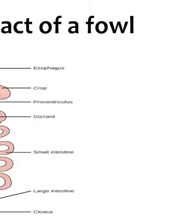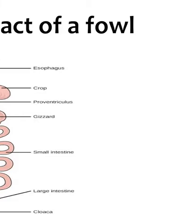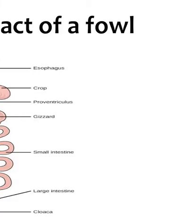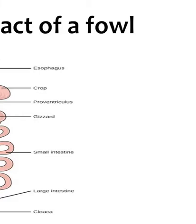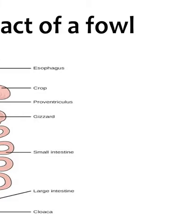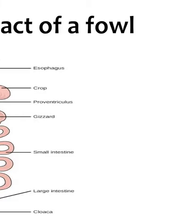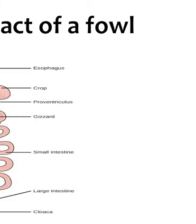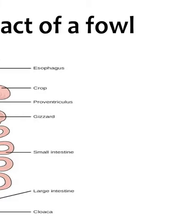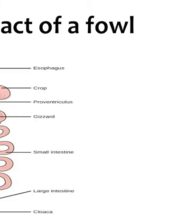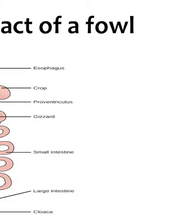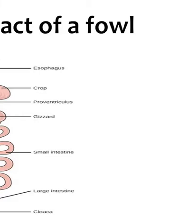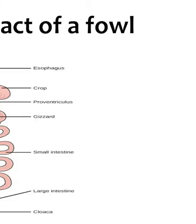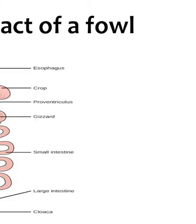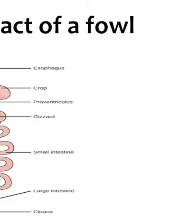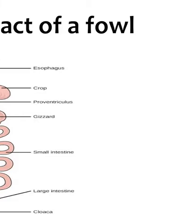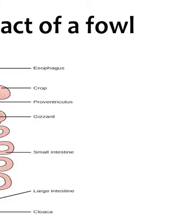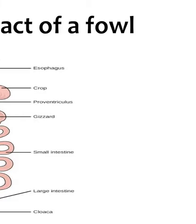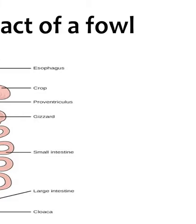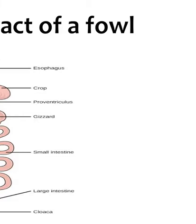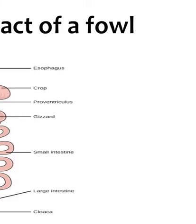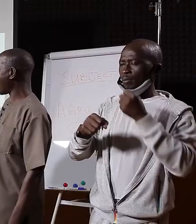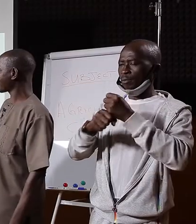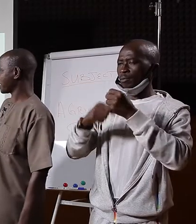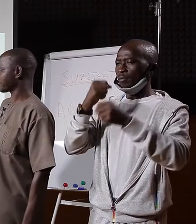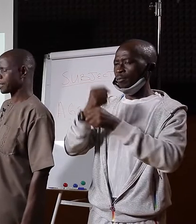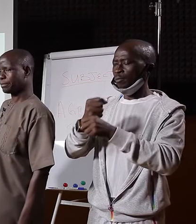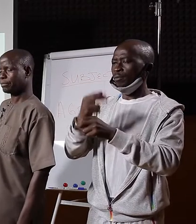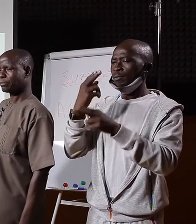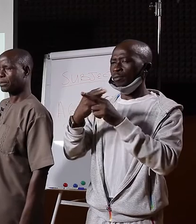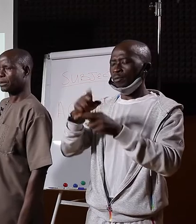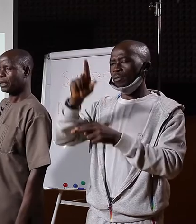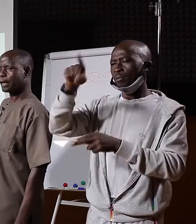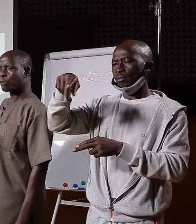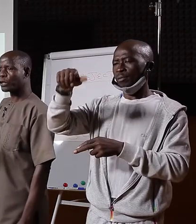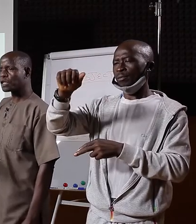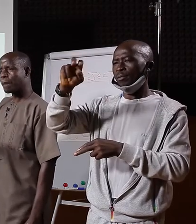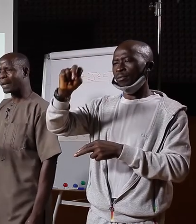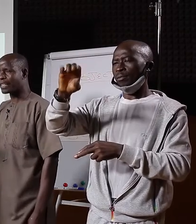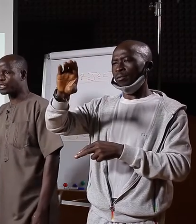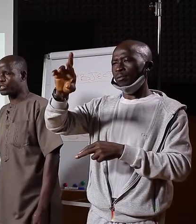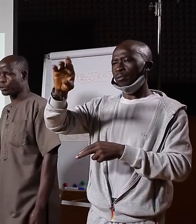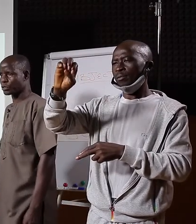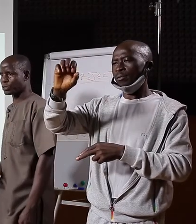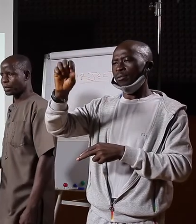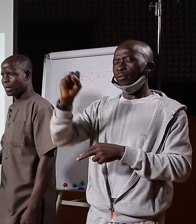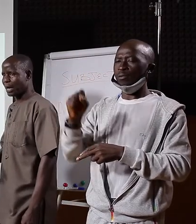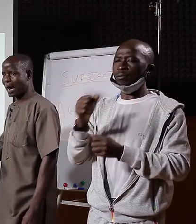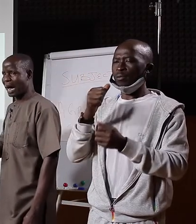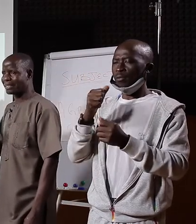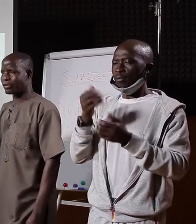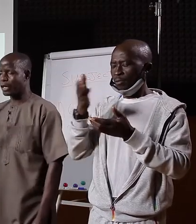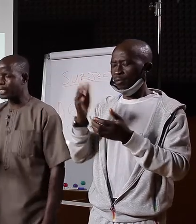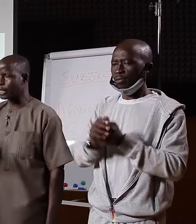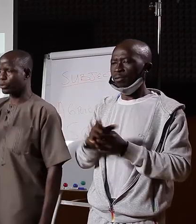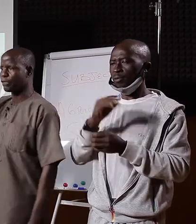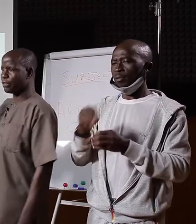region, there is a structure known as pancreas. It produces pancreatic juice